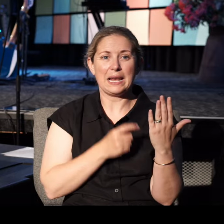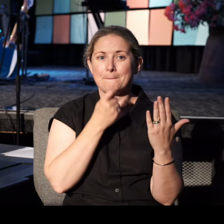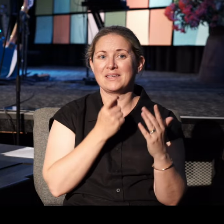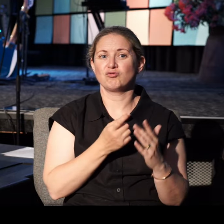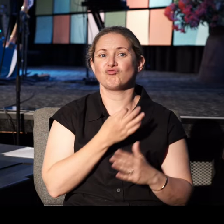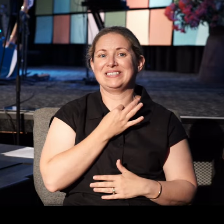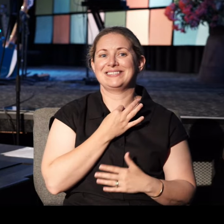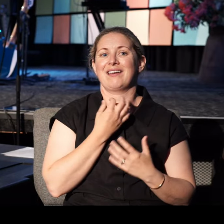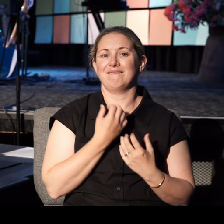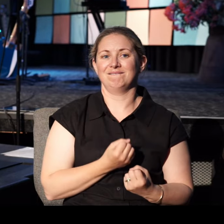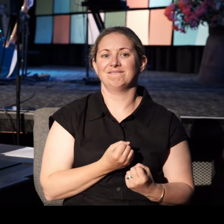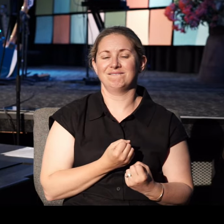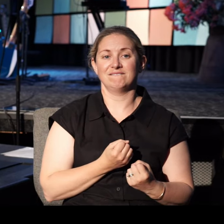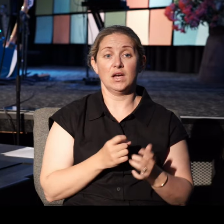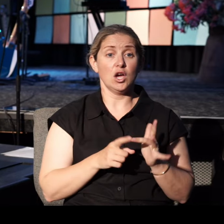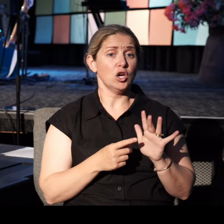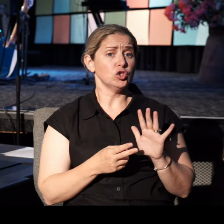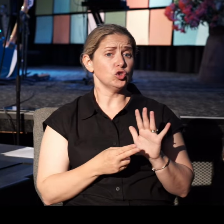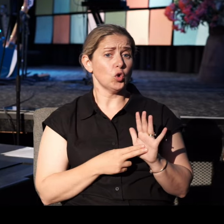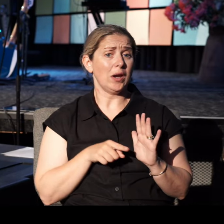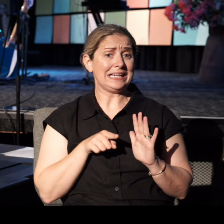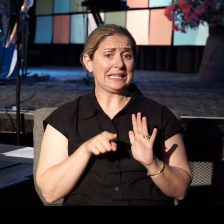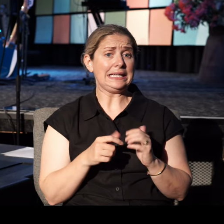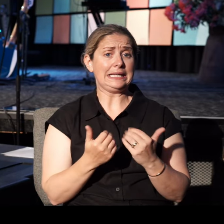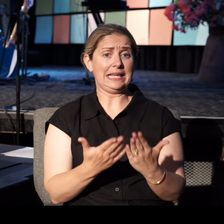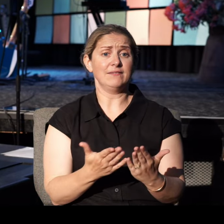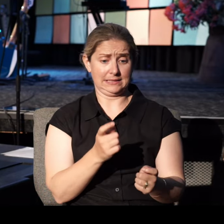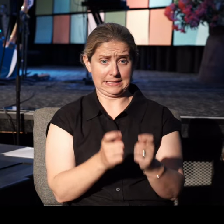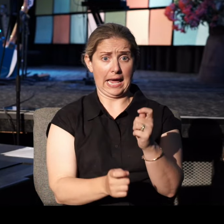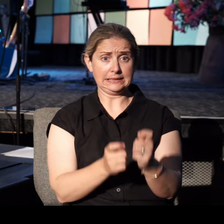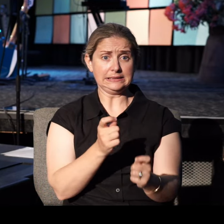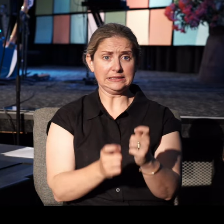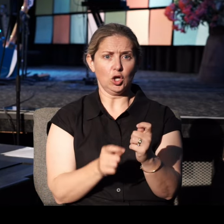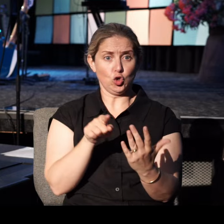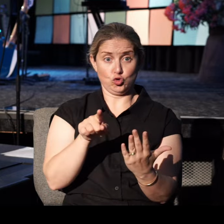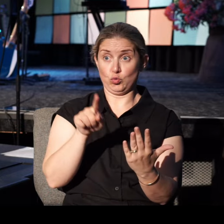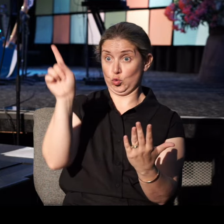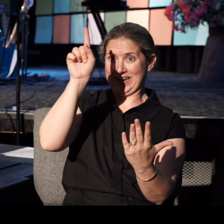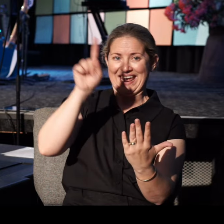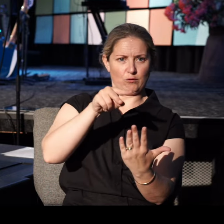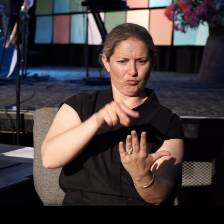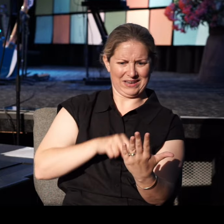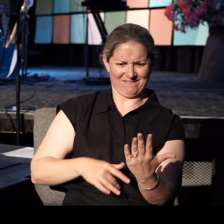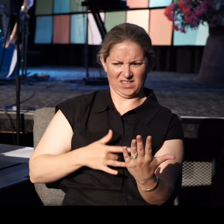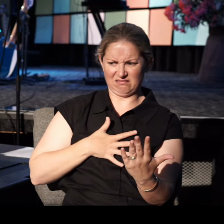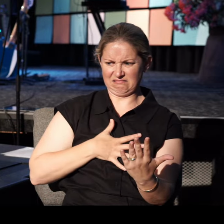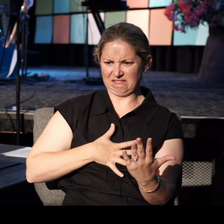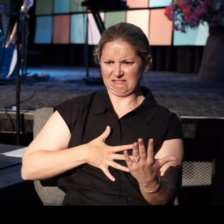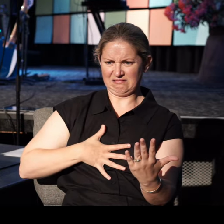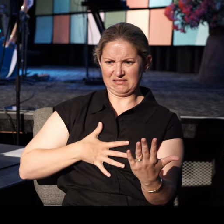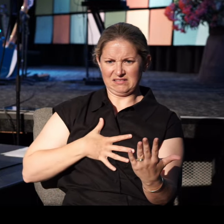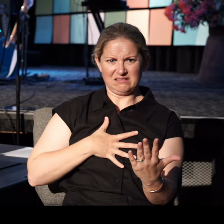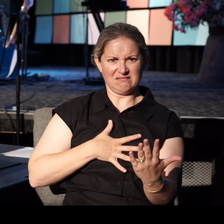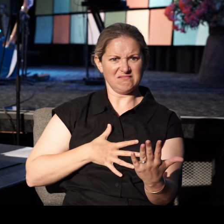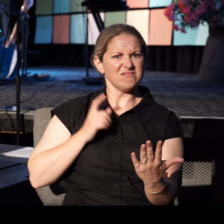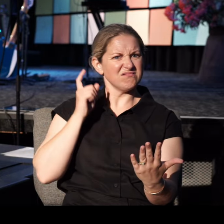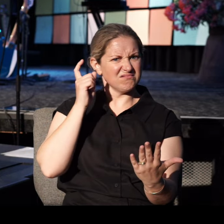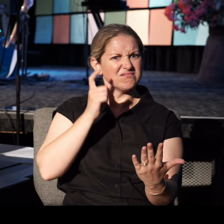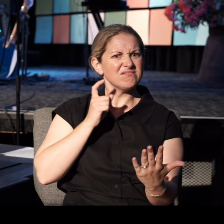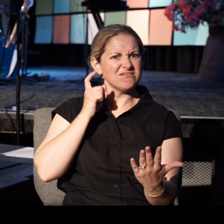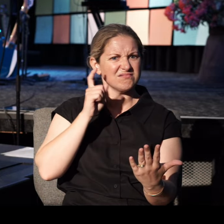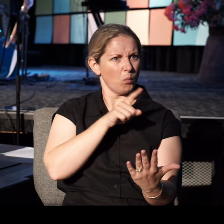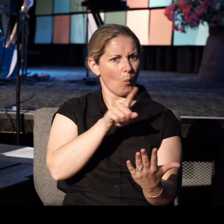through this test, it can be unsettling. And you might find yourself wondering. One of the